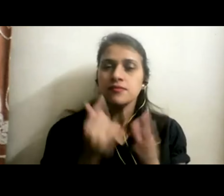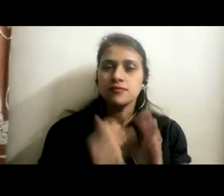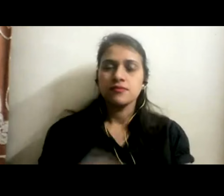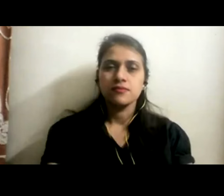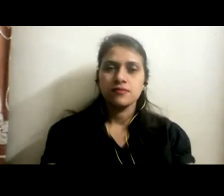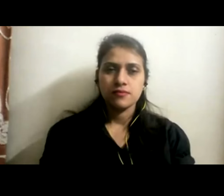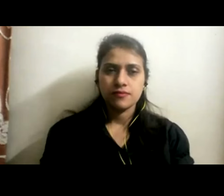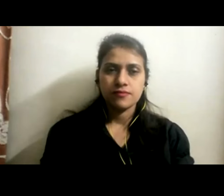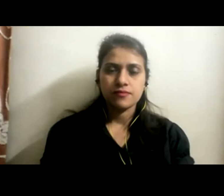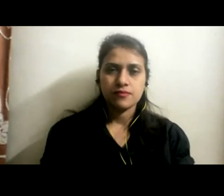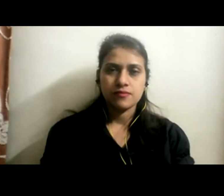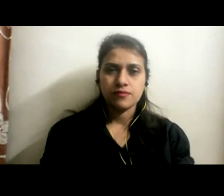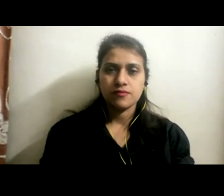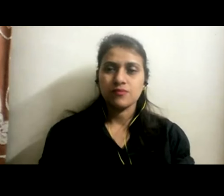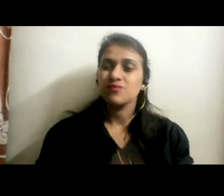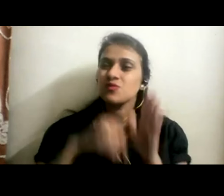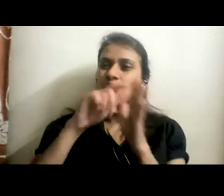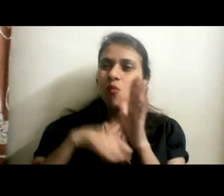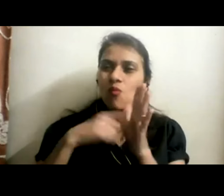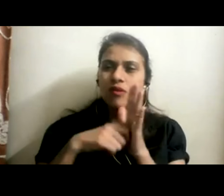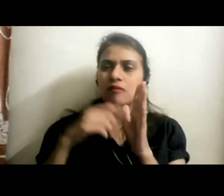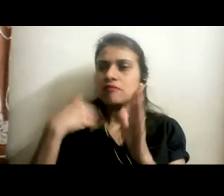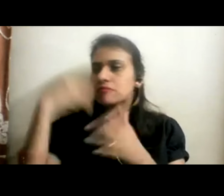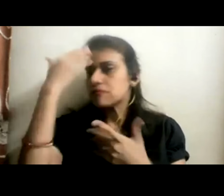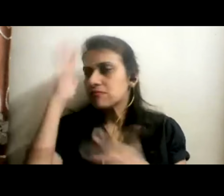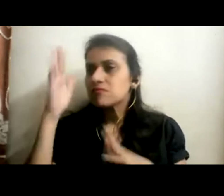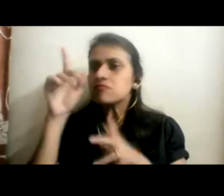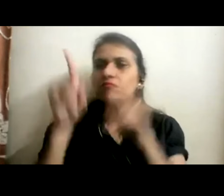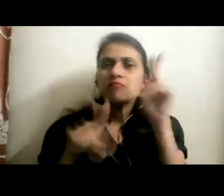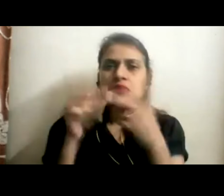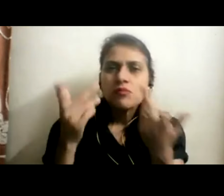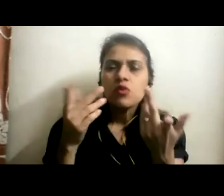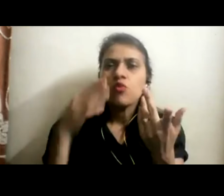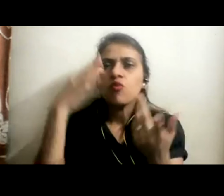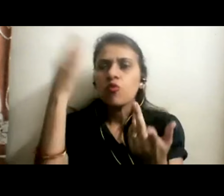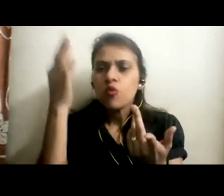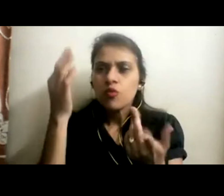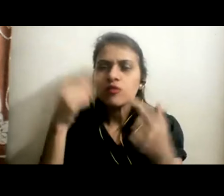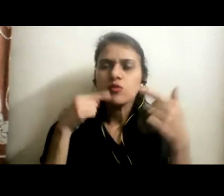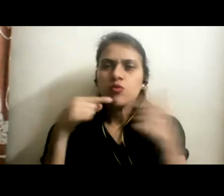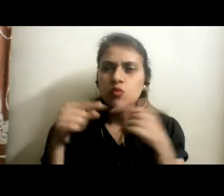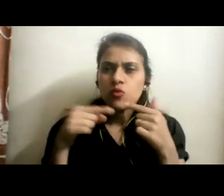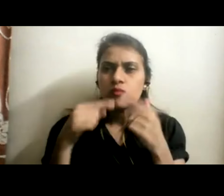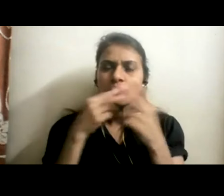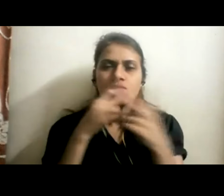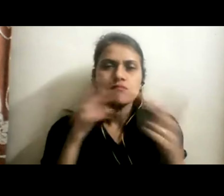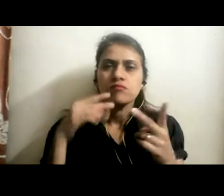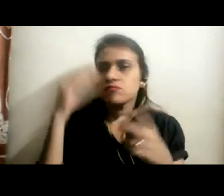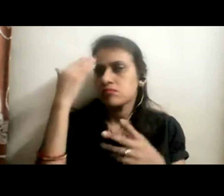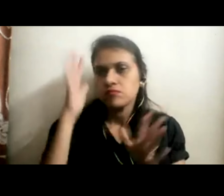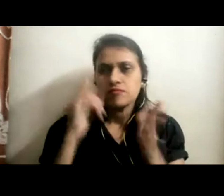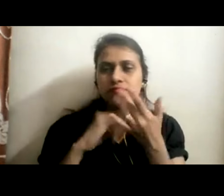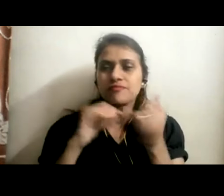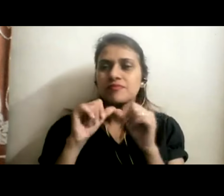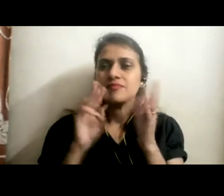research project where I'm not very aware of the field or of people or of the habits of the sample that I am going to collect data